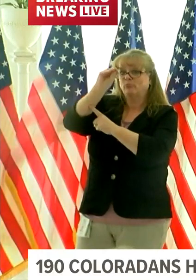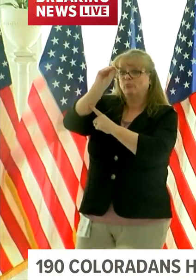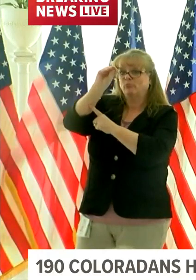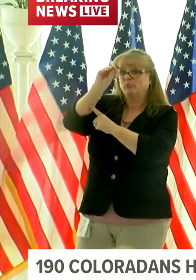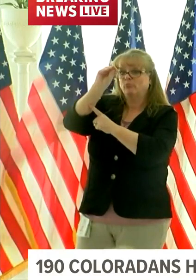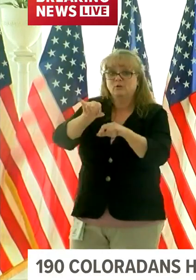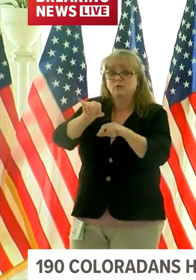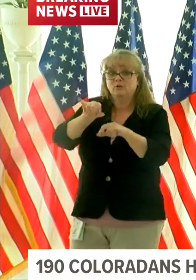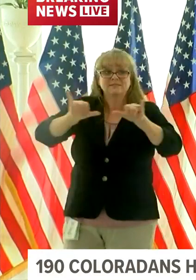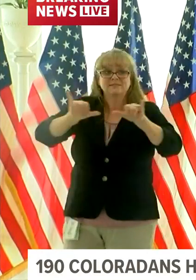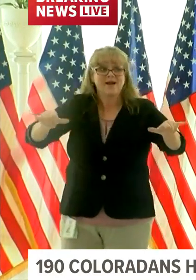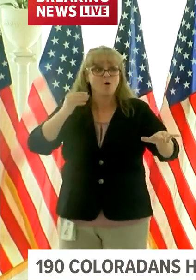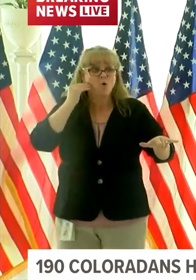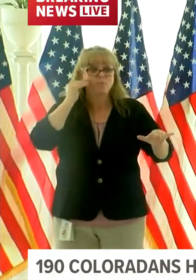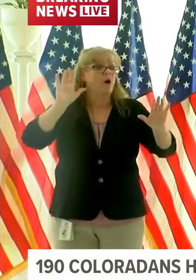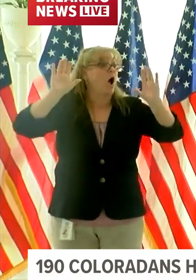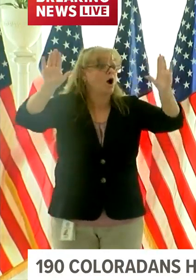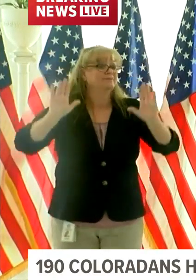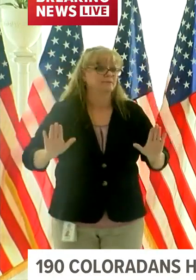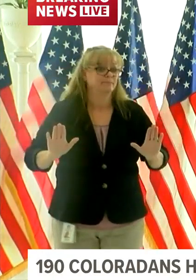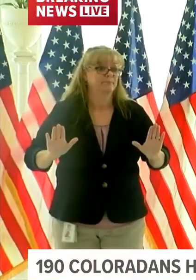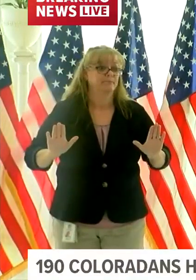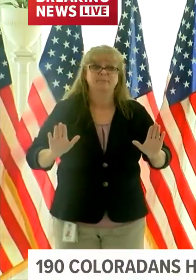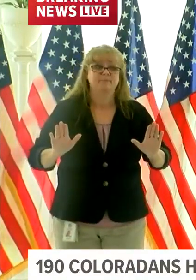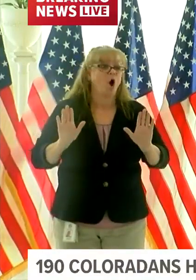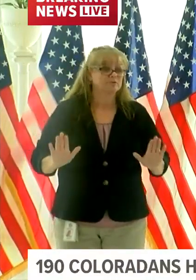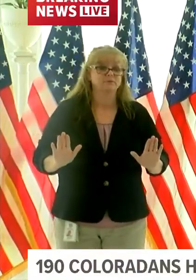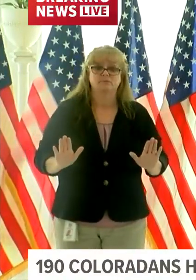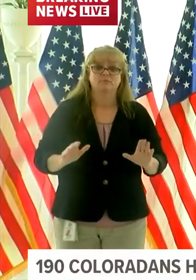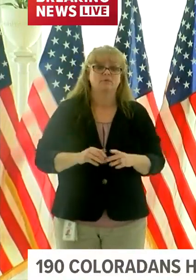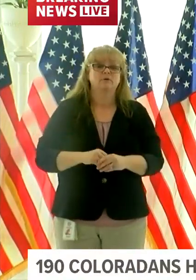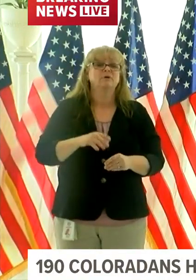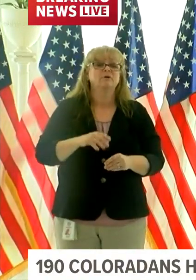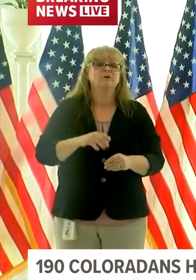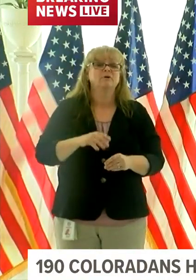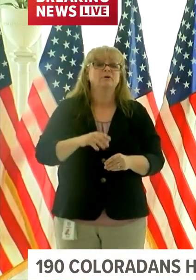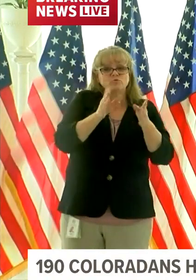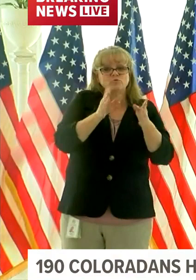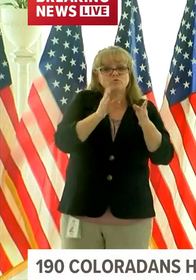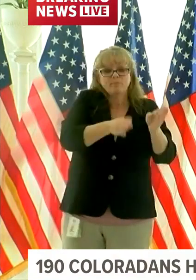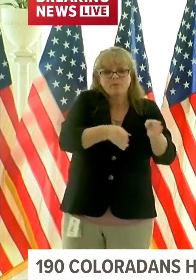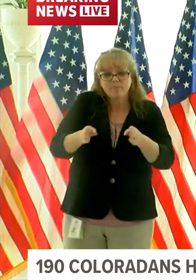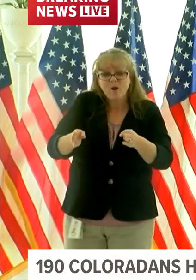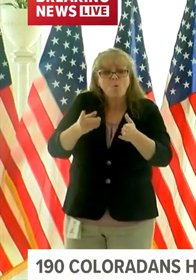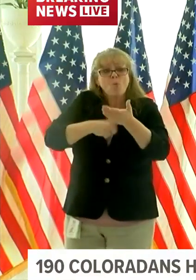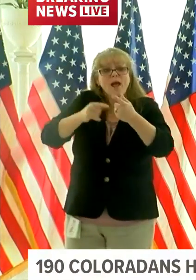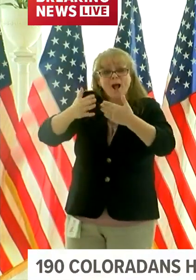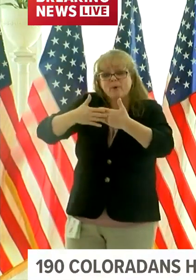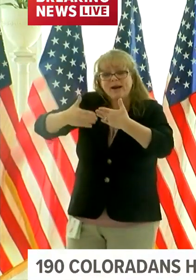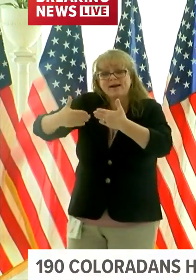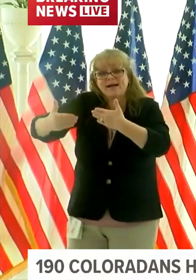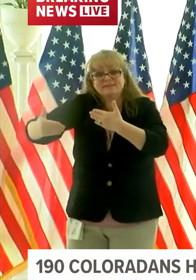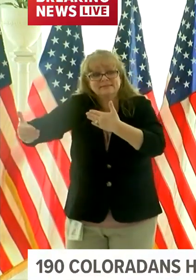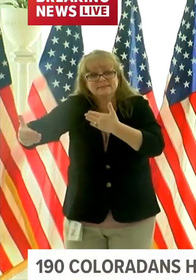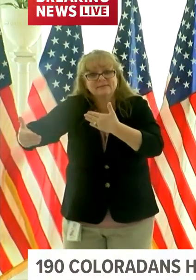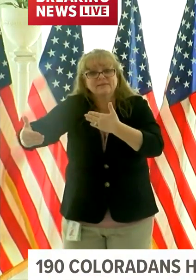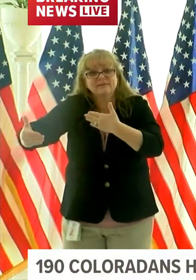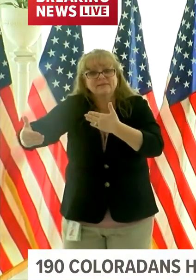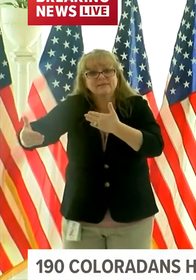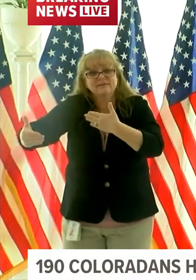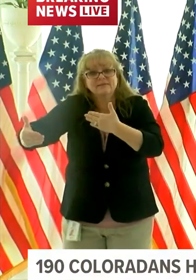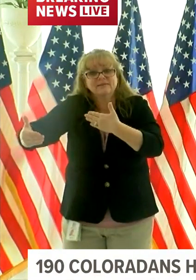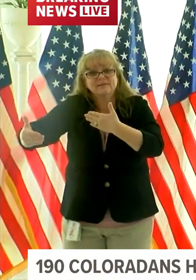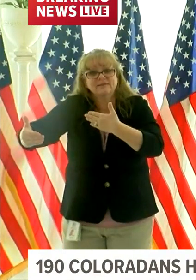shape. We also need to prepare, you know, for whatever comes our way. So the more Coloradans have been staying at home and are staying at